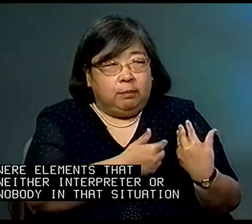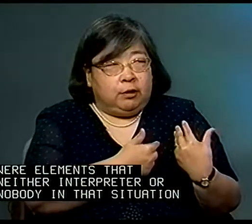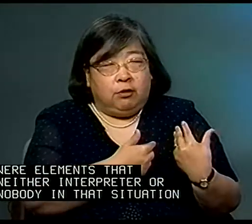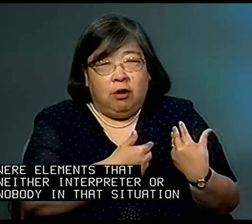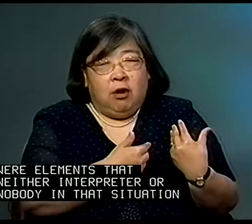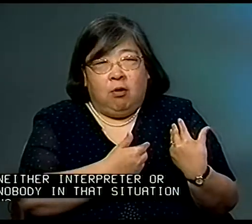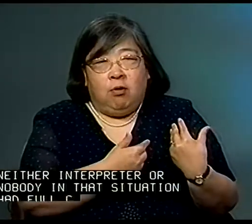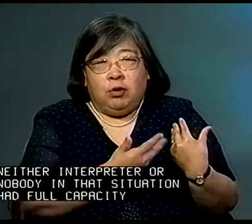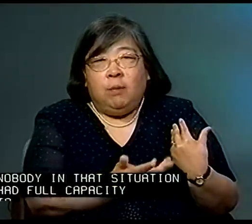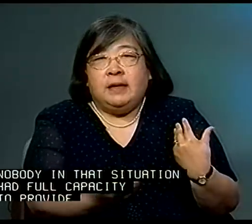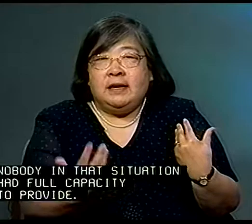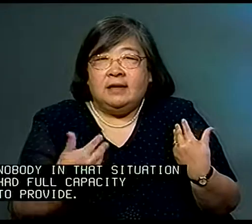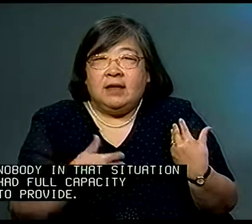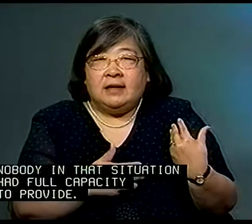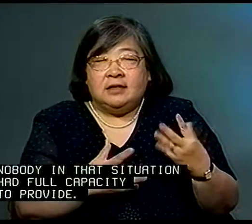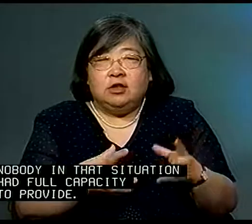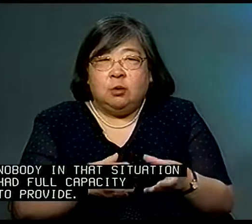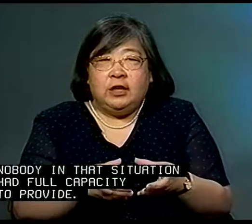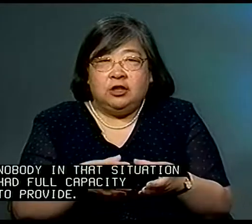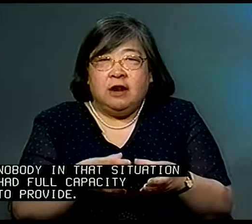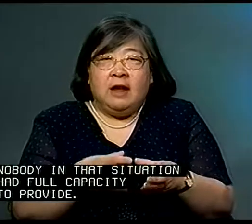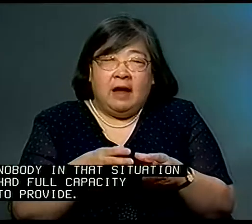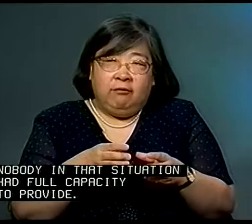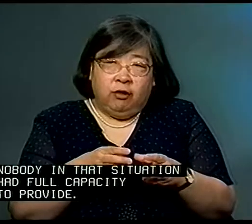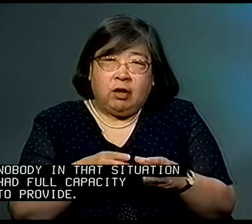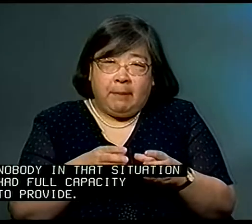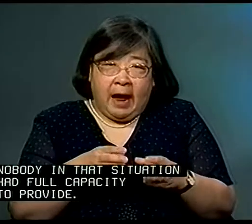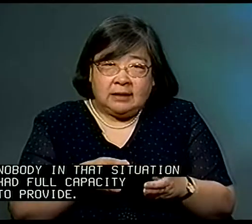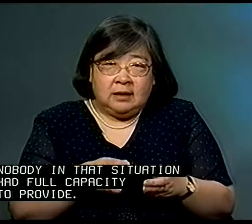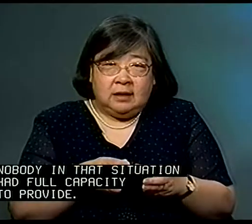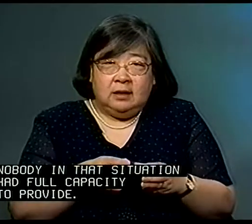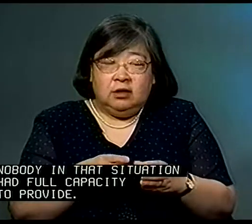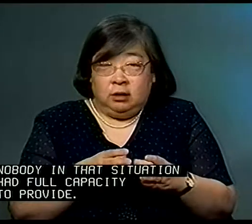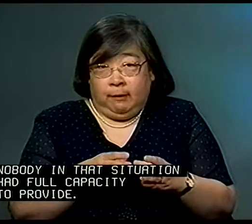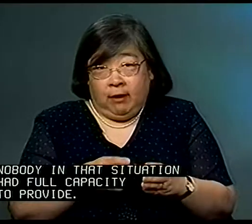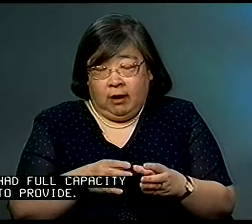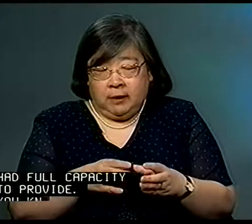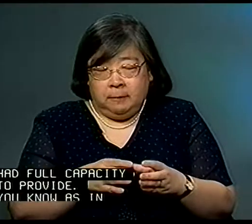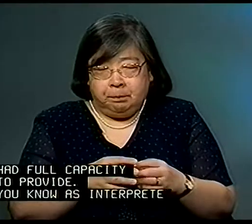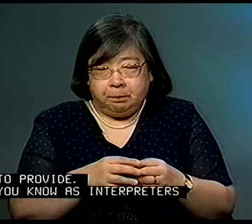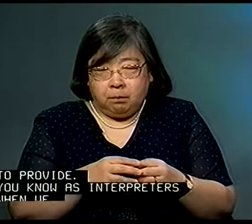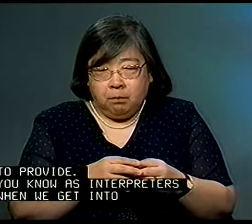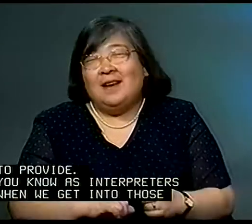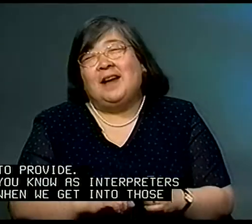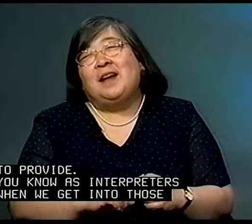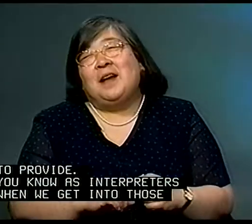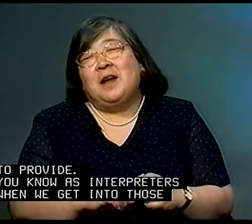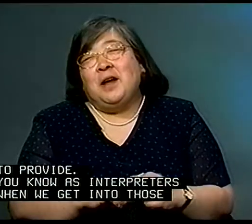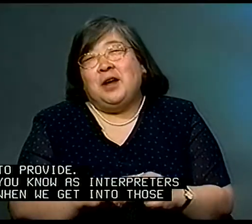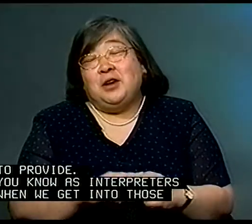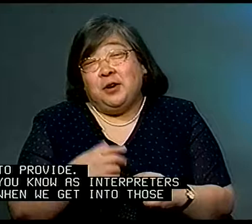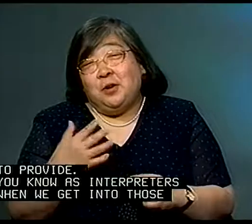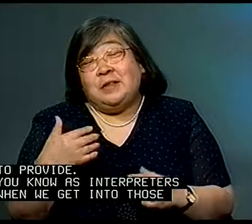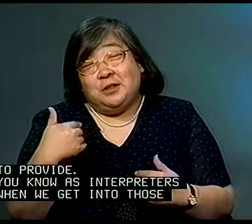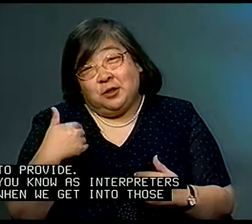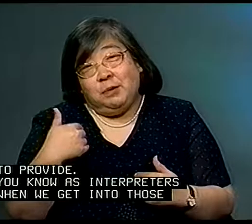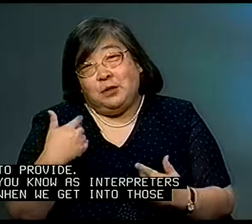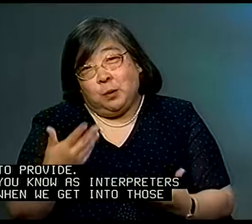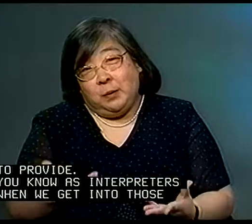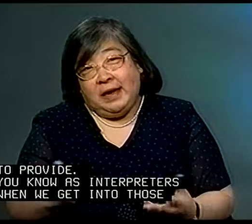interpreter or nobody in that situation had full capacity to provide. You know, as interpreters, when we get into